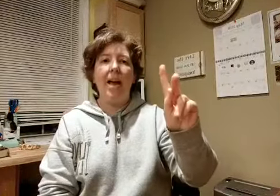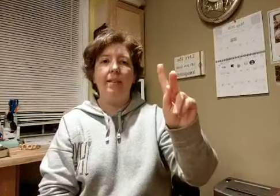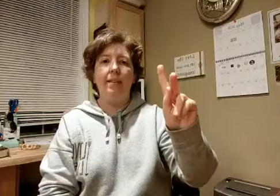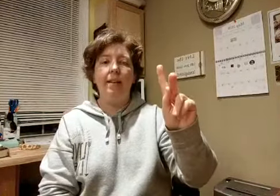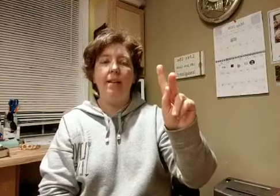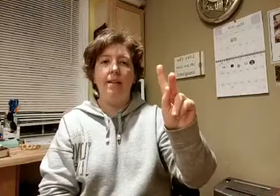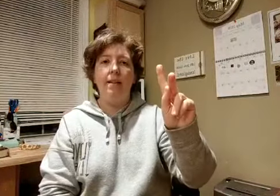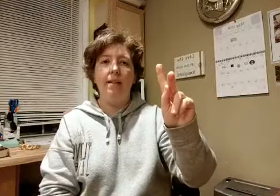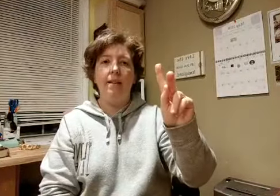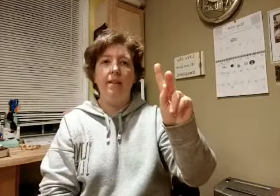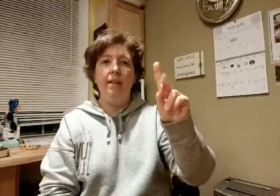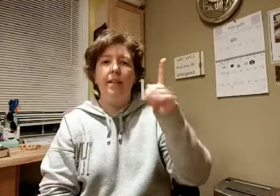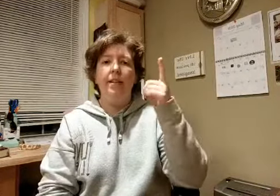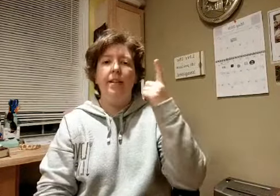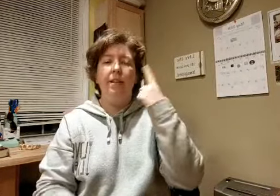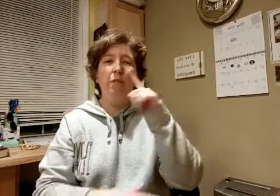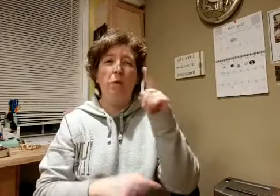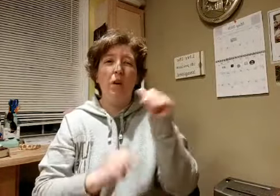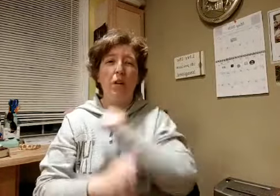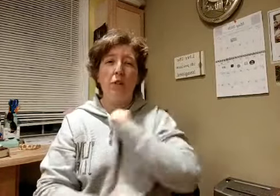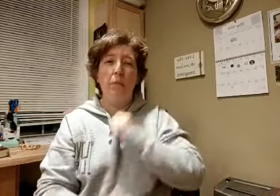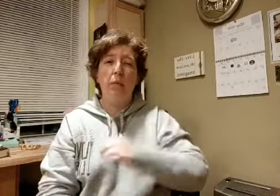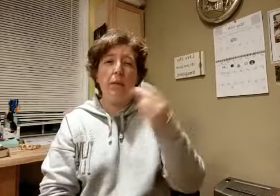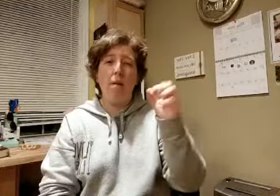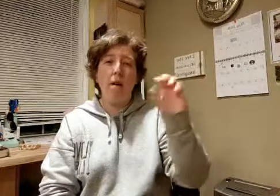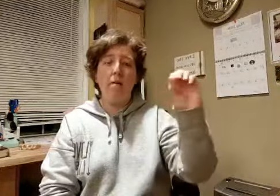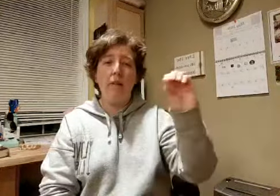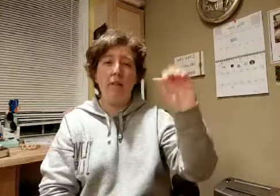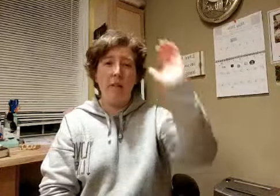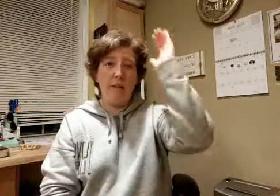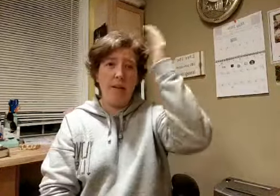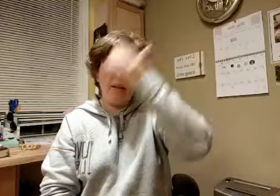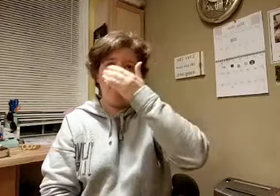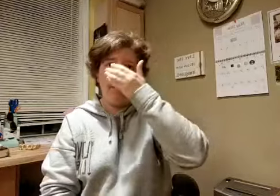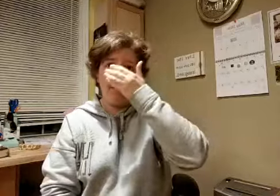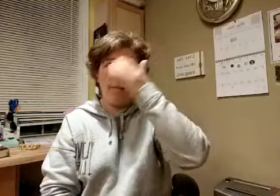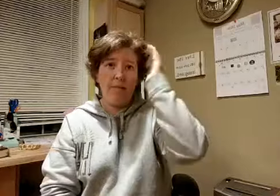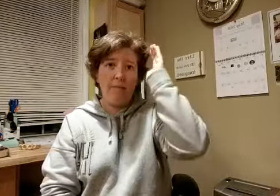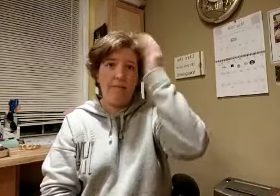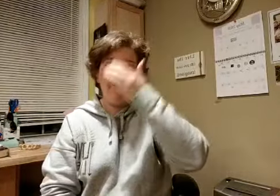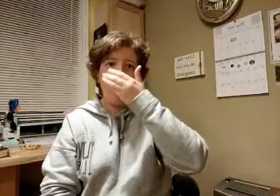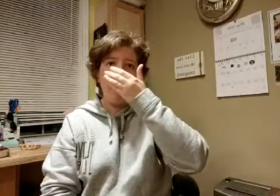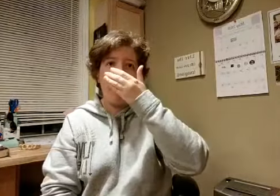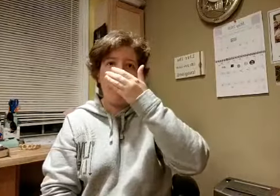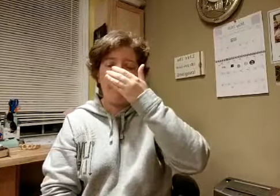Mask. Now for superhero, it's gonna be this. Mask.